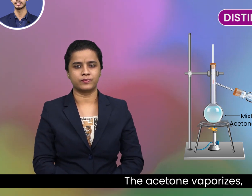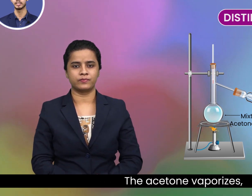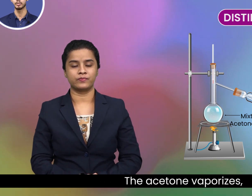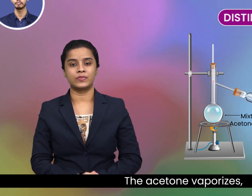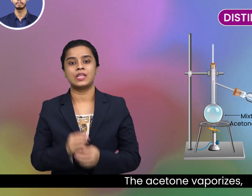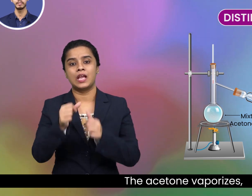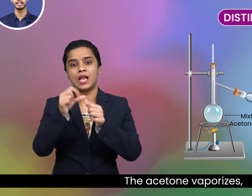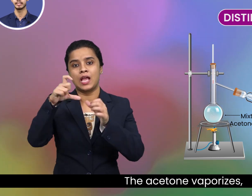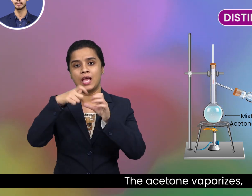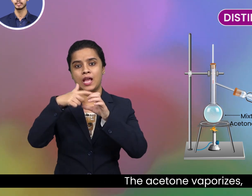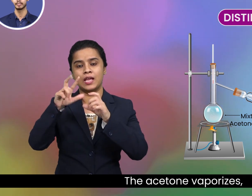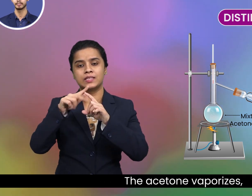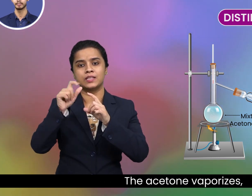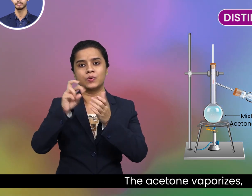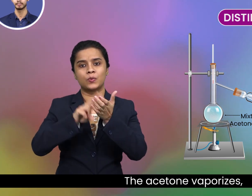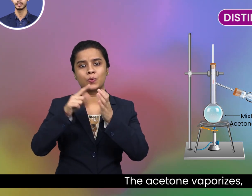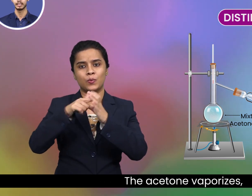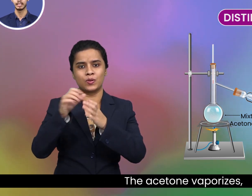The acetone vaporizes,